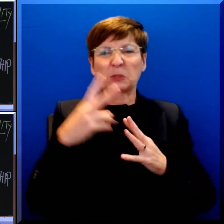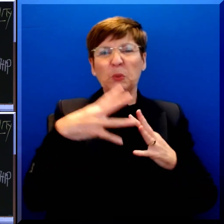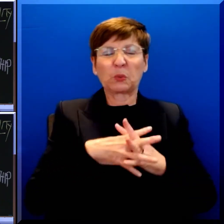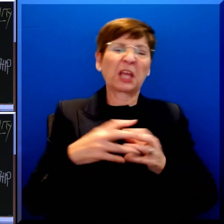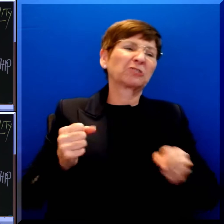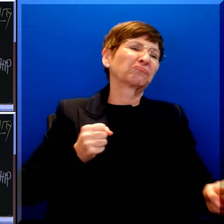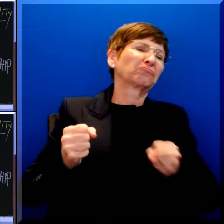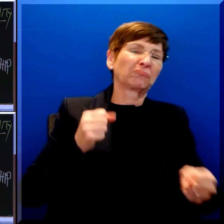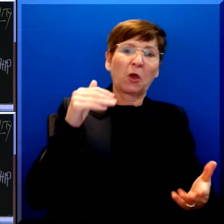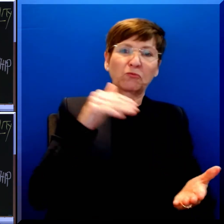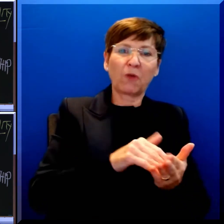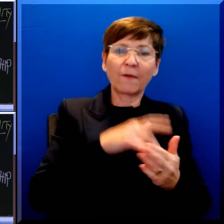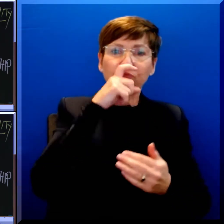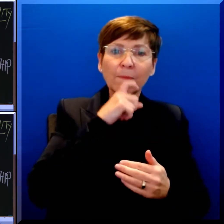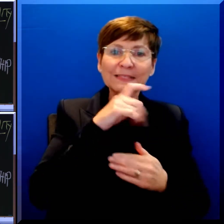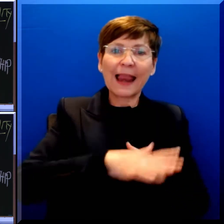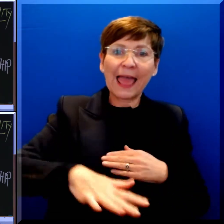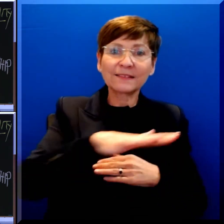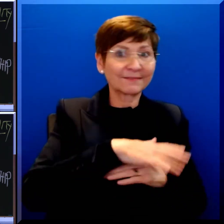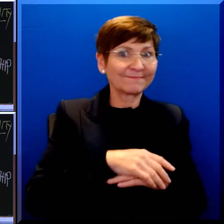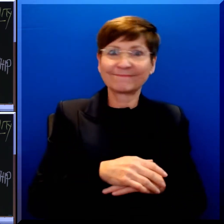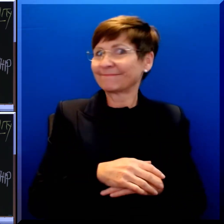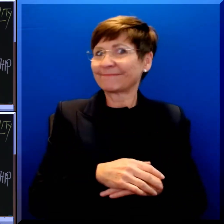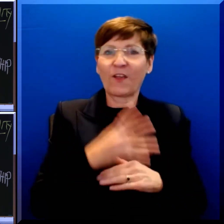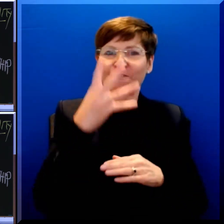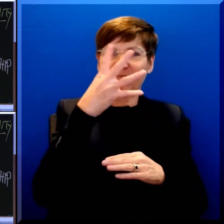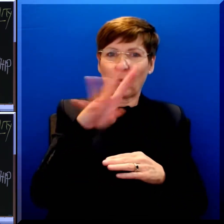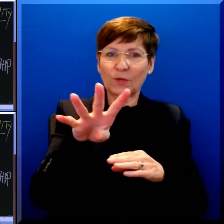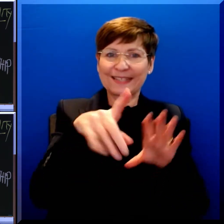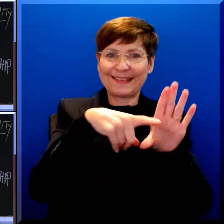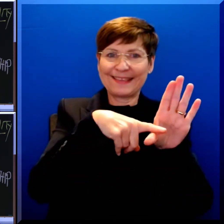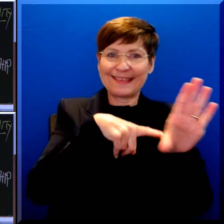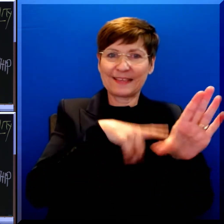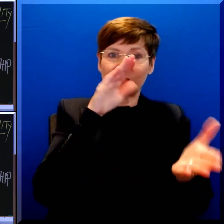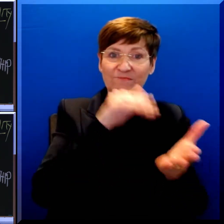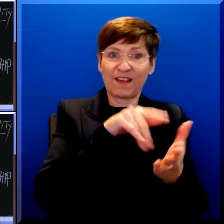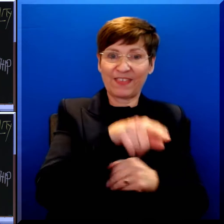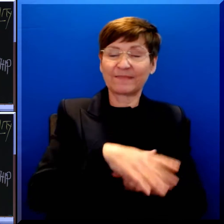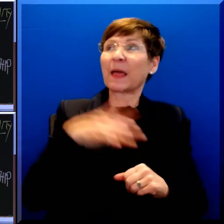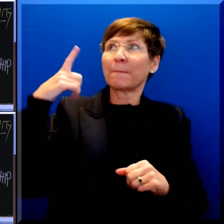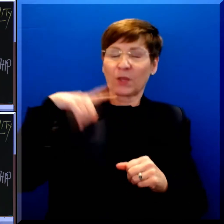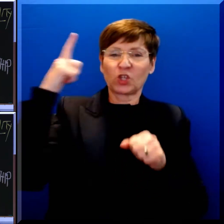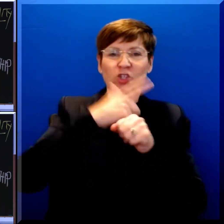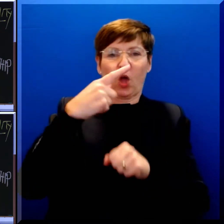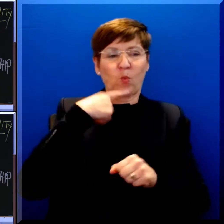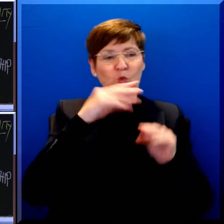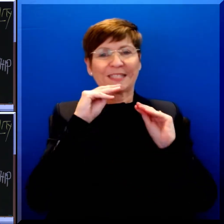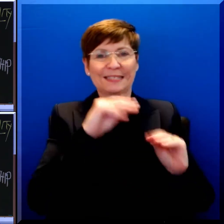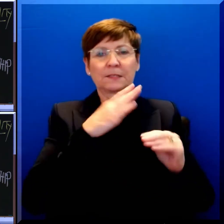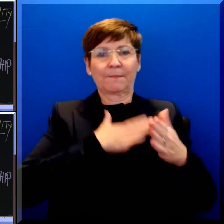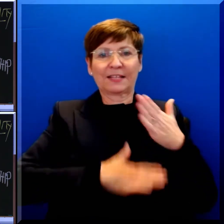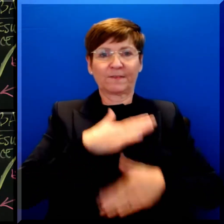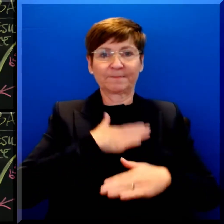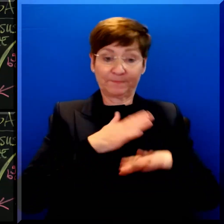years, 44 decades in a dip. But God made Moses a promise. But he said, first, I'm going to teach you patience. Or how